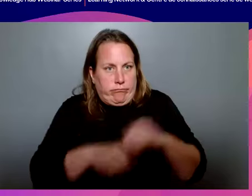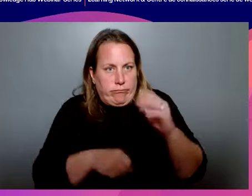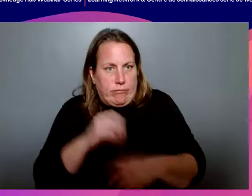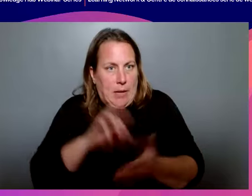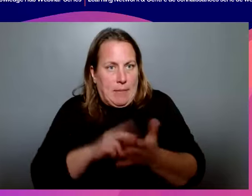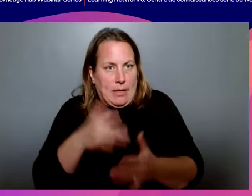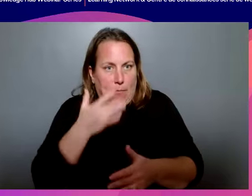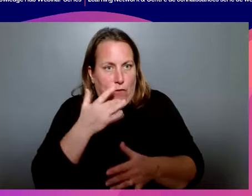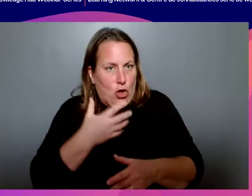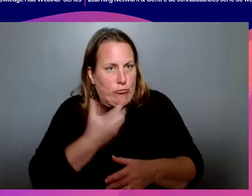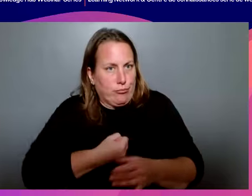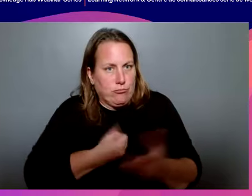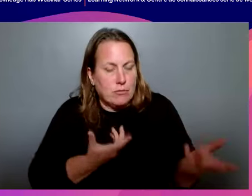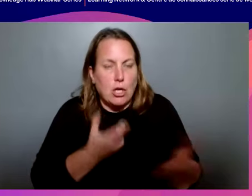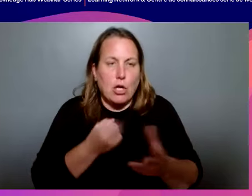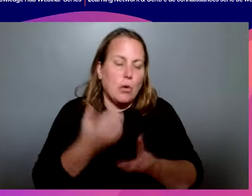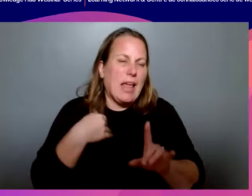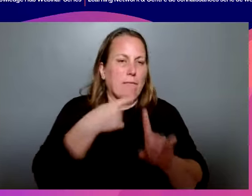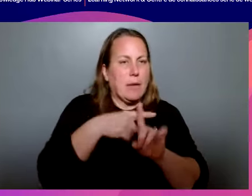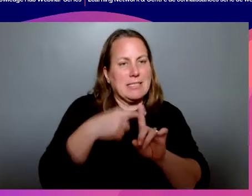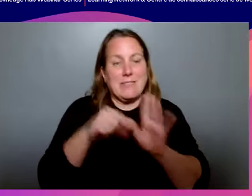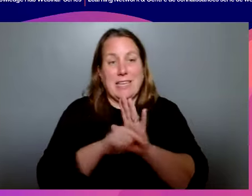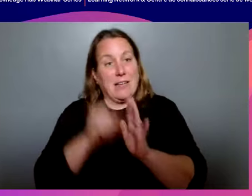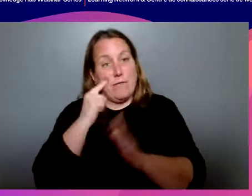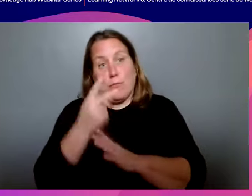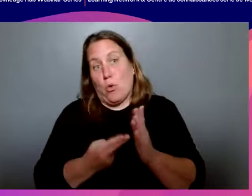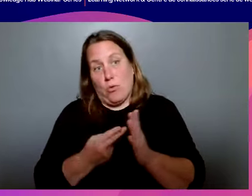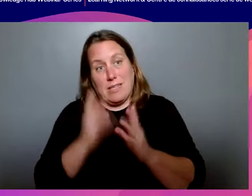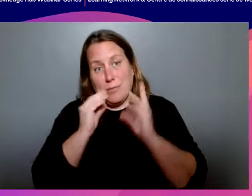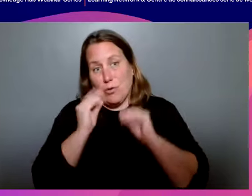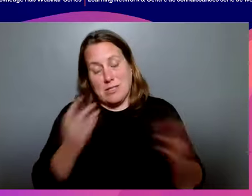there's positives and negatives to both.